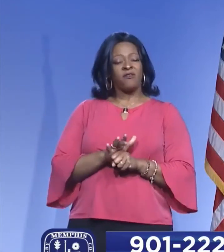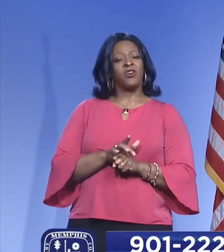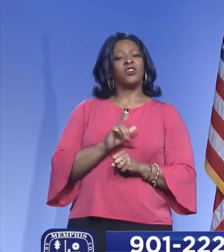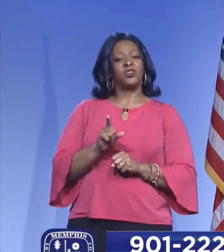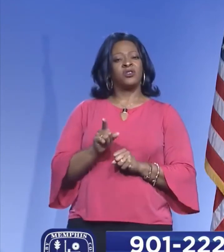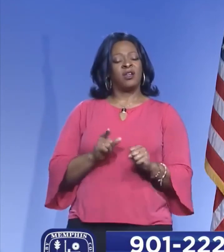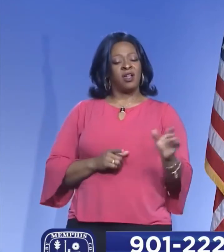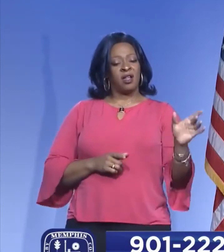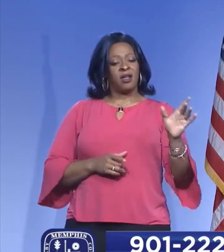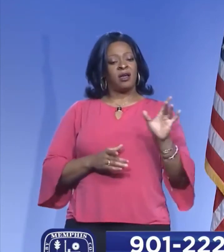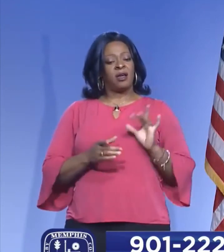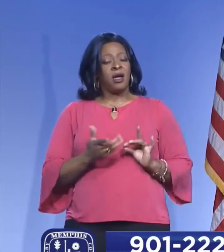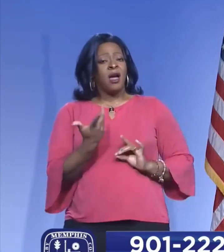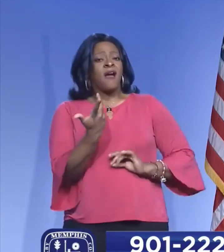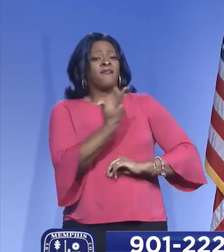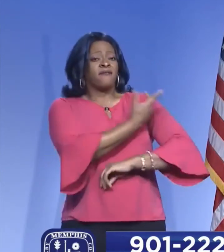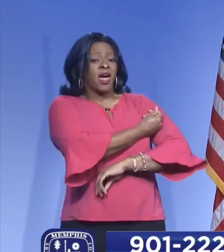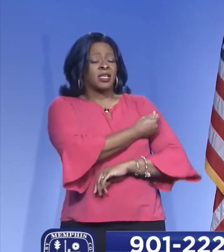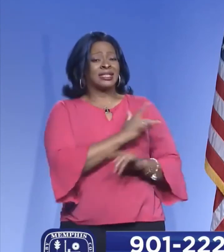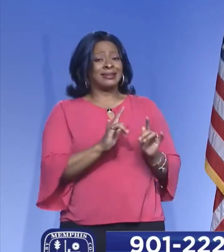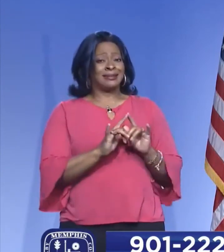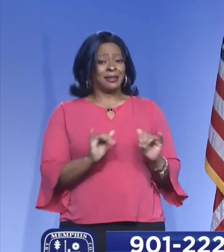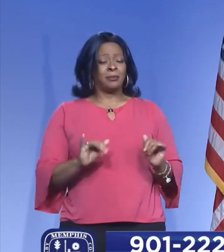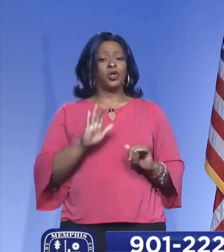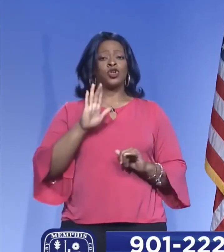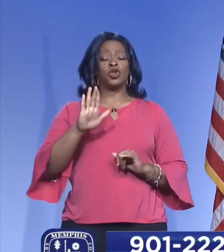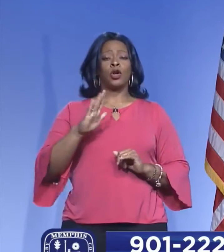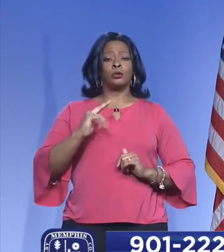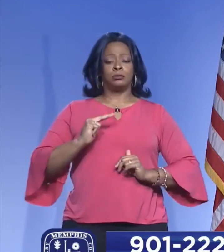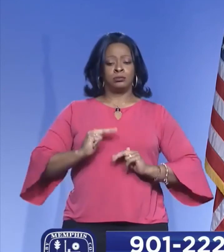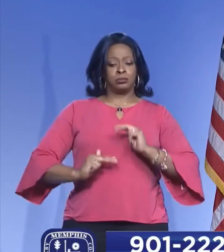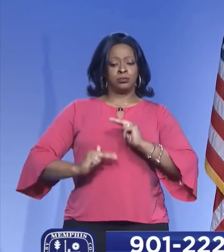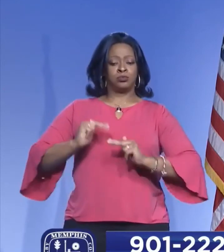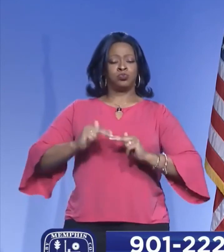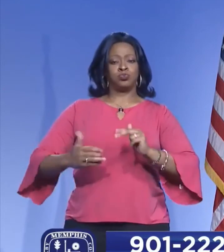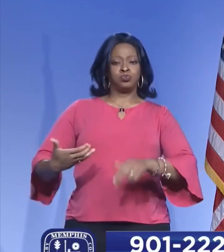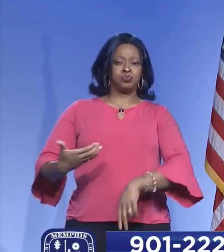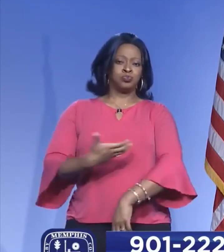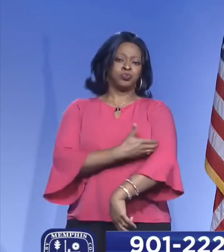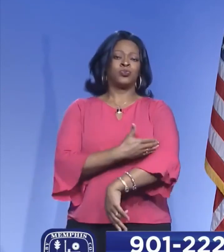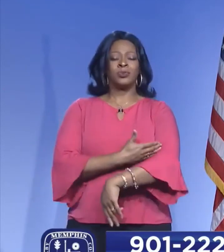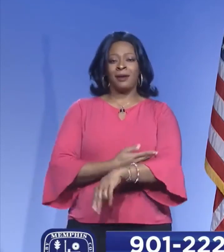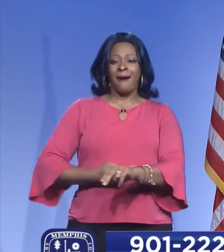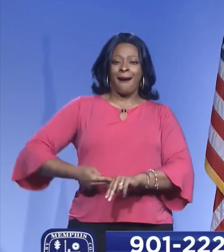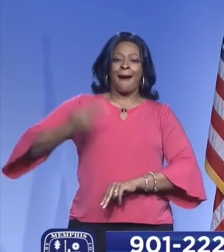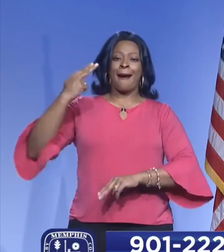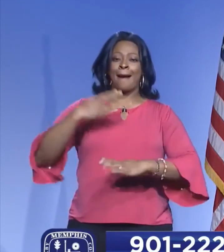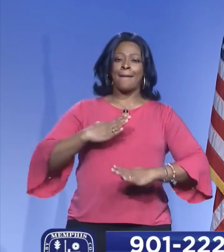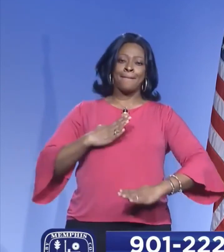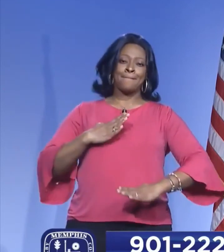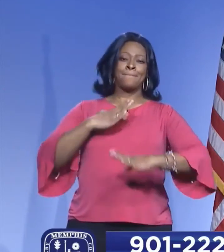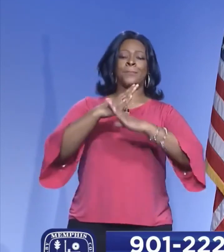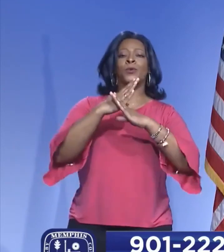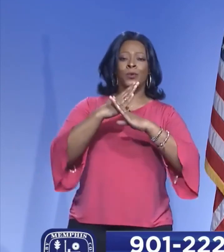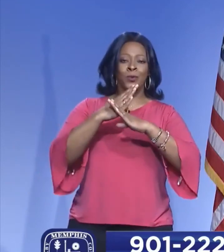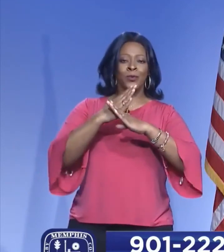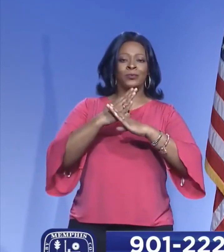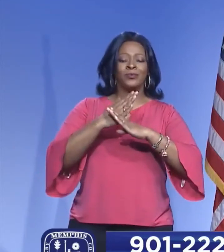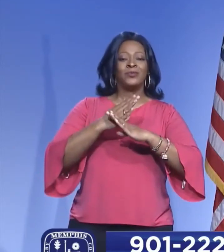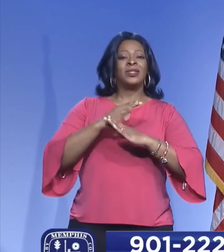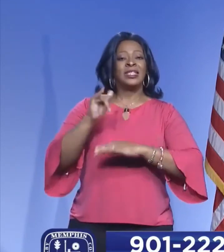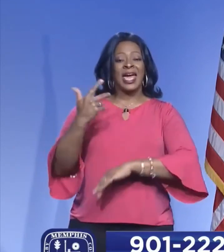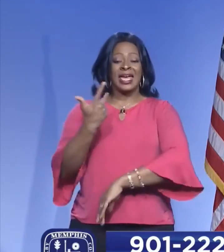the vaccination, that your immune system is supercharged at a much higher level. In other words, the